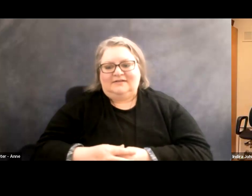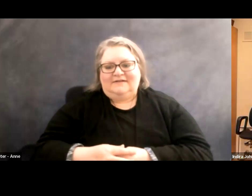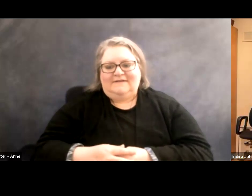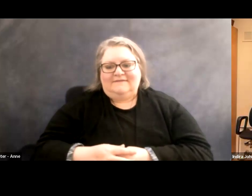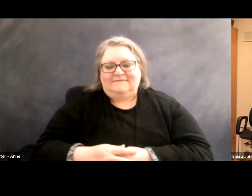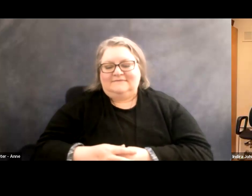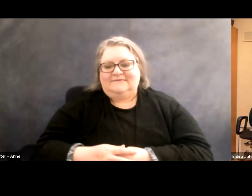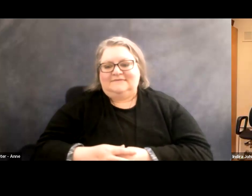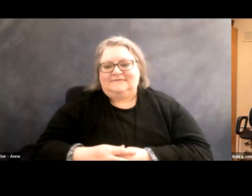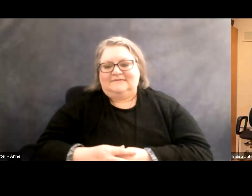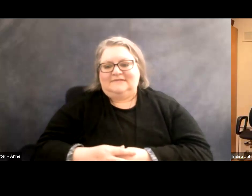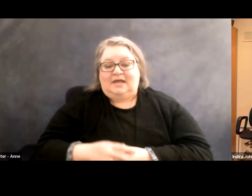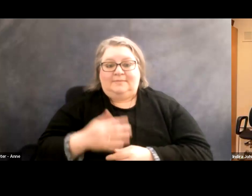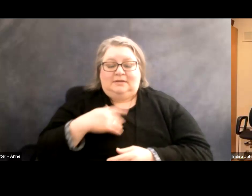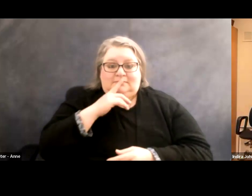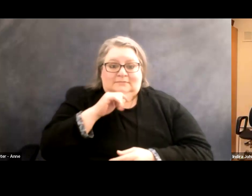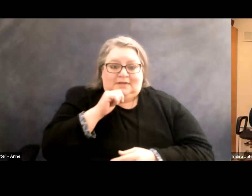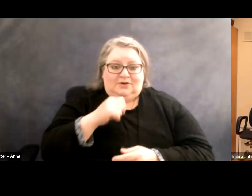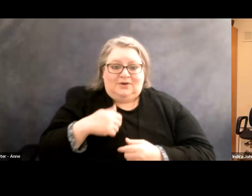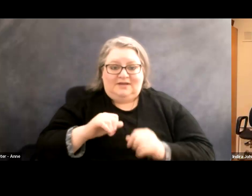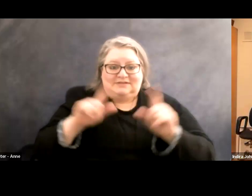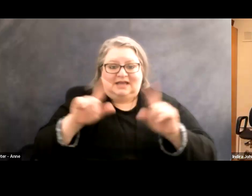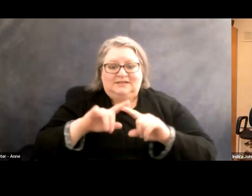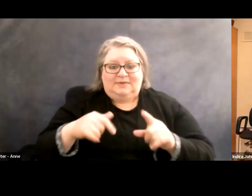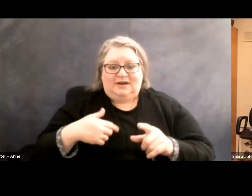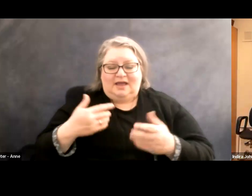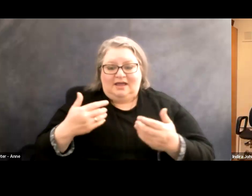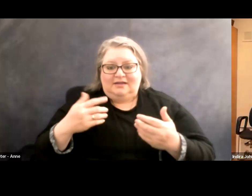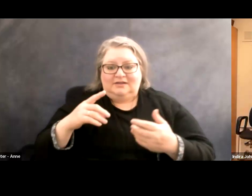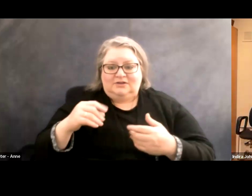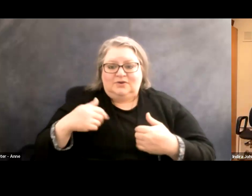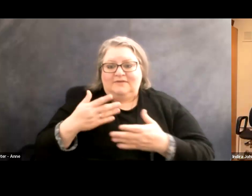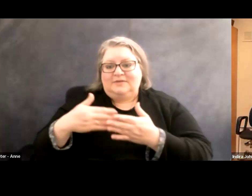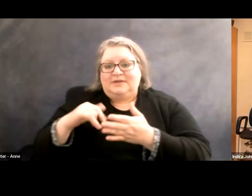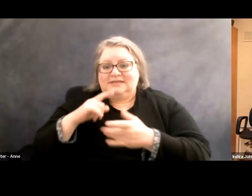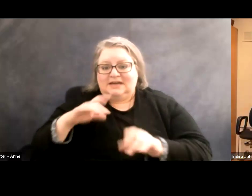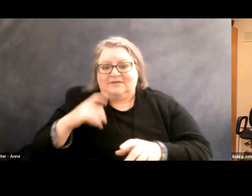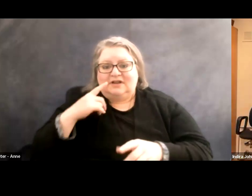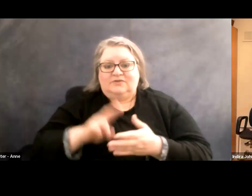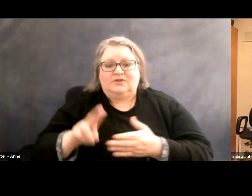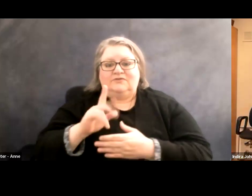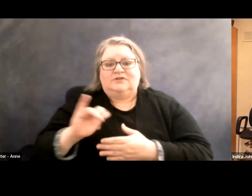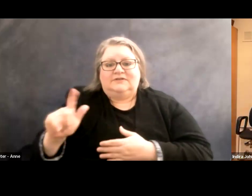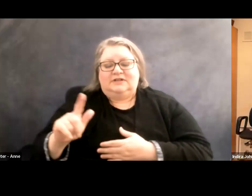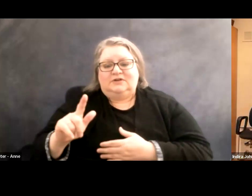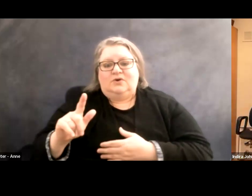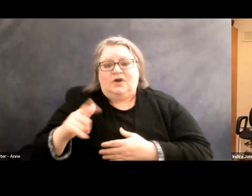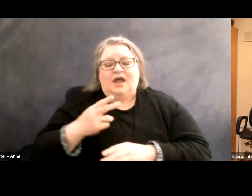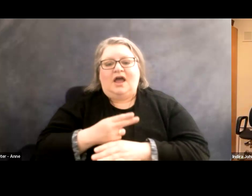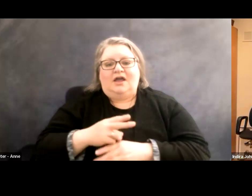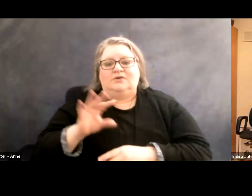I didn't realize, I mean, I don't have slides, but I have the piece that I've done for the University of Illinois. I